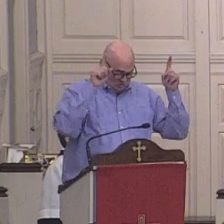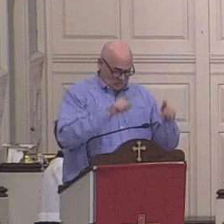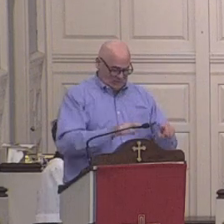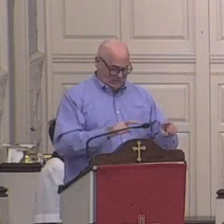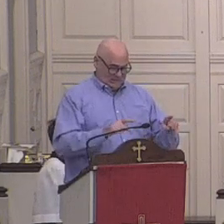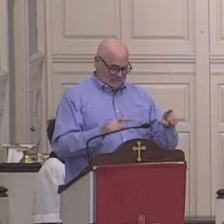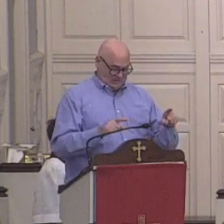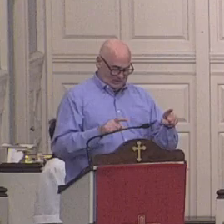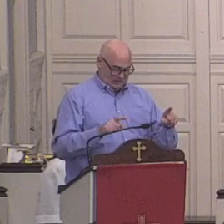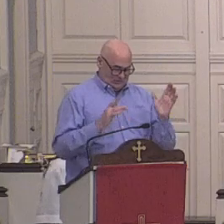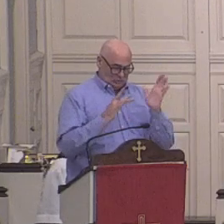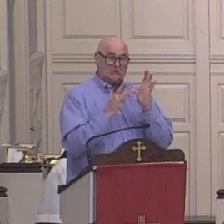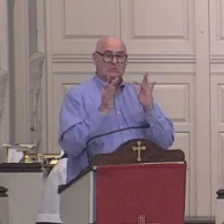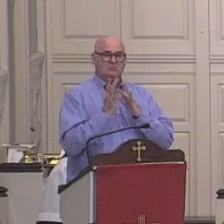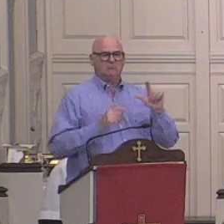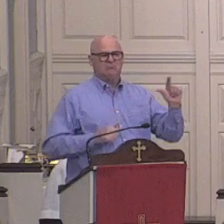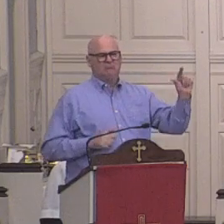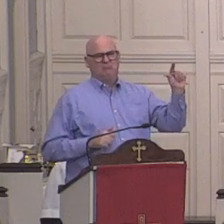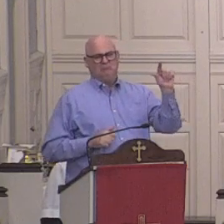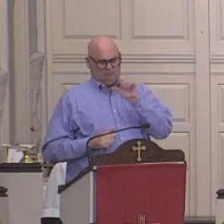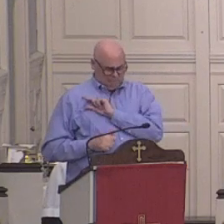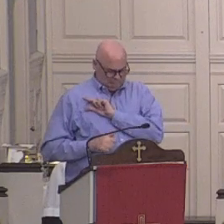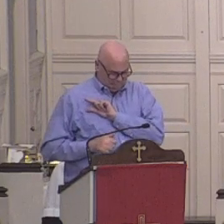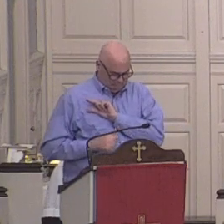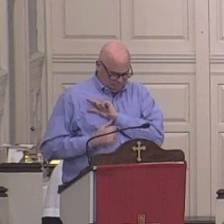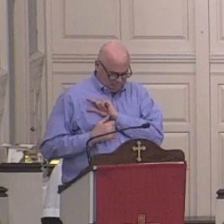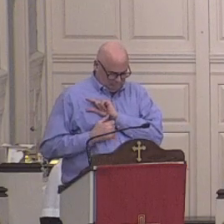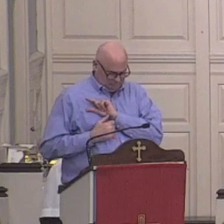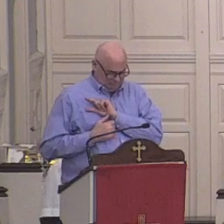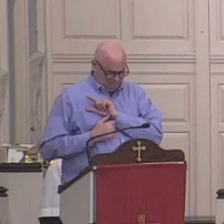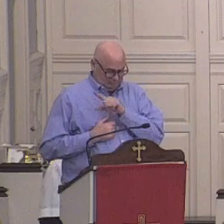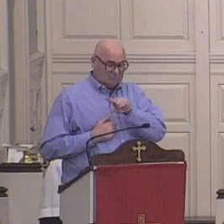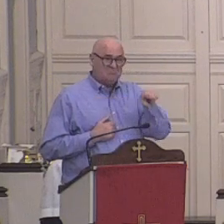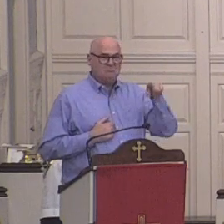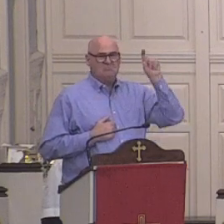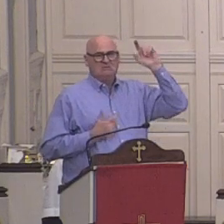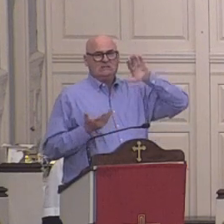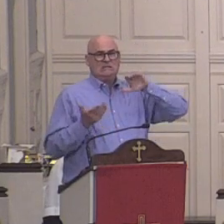They all condemned him as deserving to die.